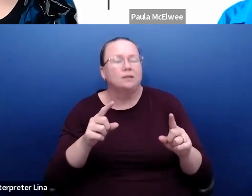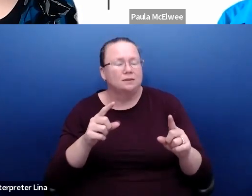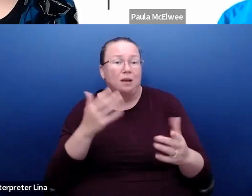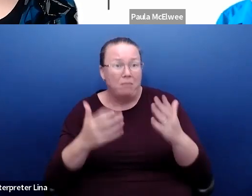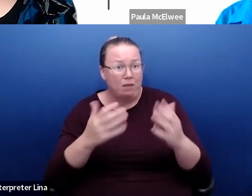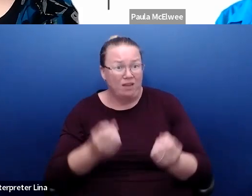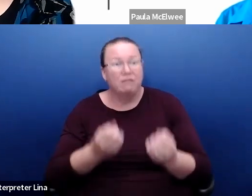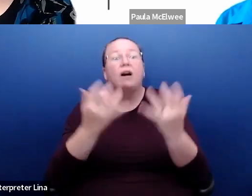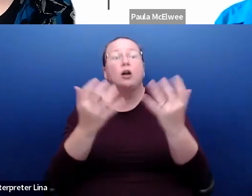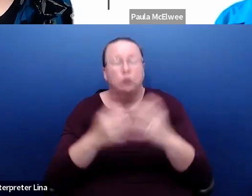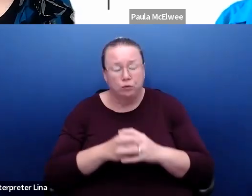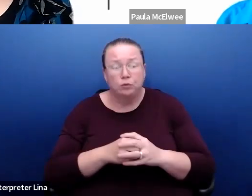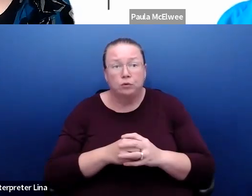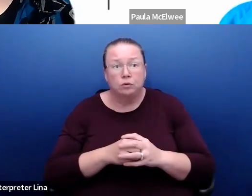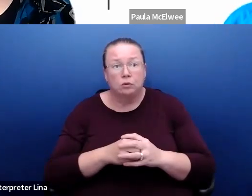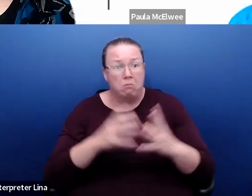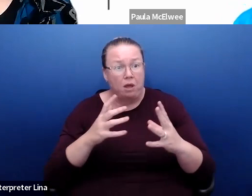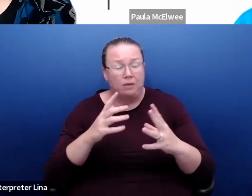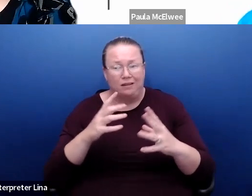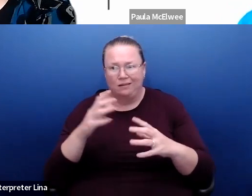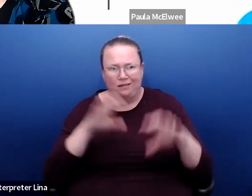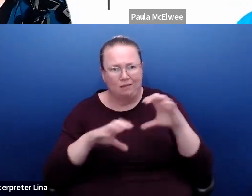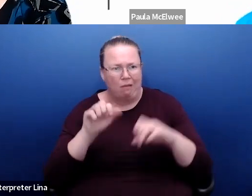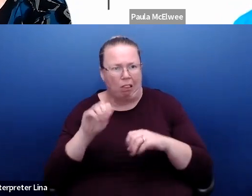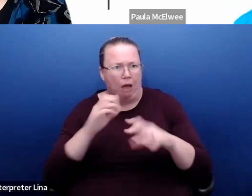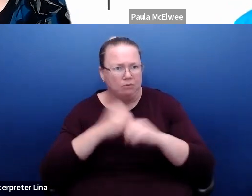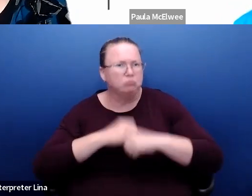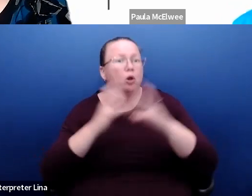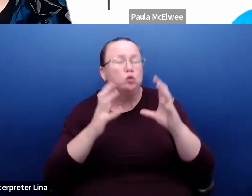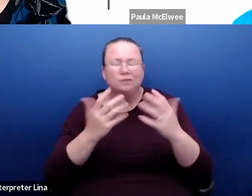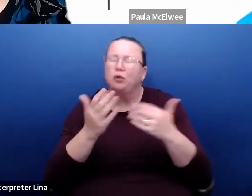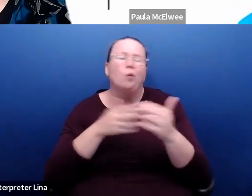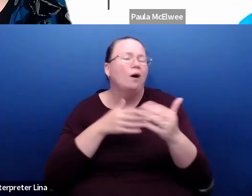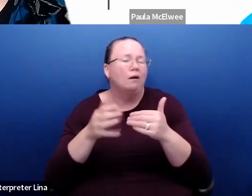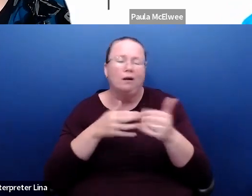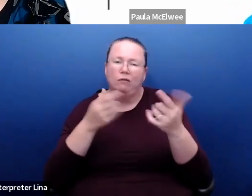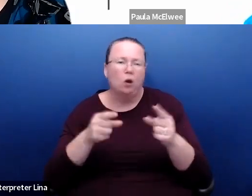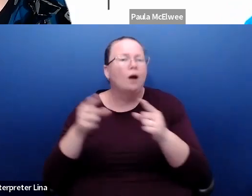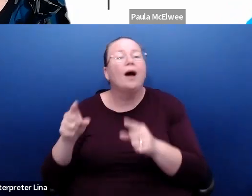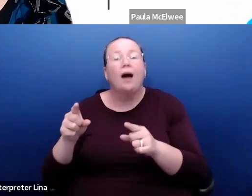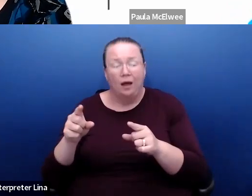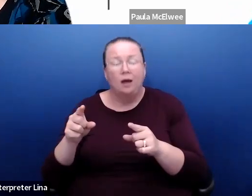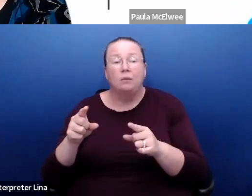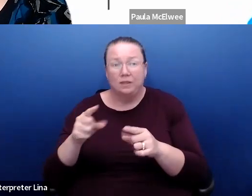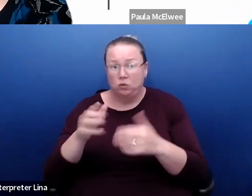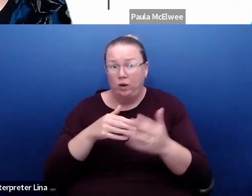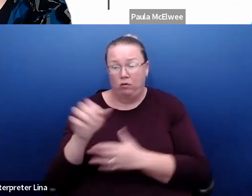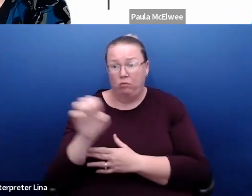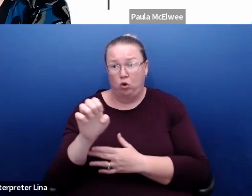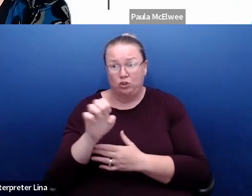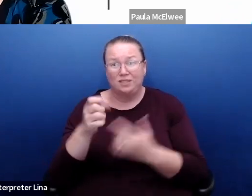be a fire, it might be an explosion in the chem lab, or you know, whatever it is that's an